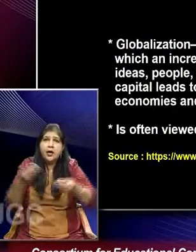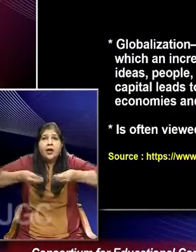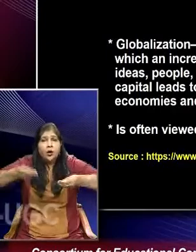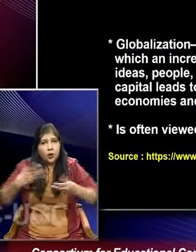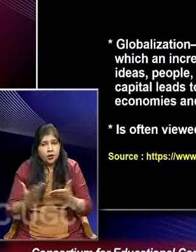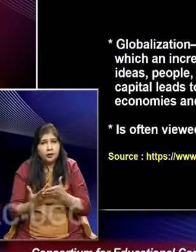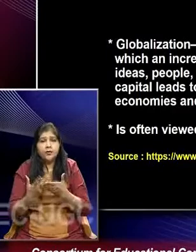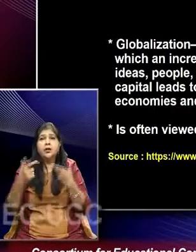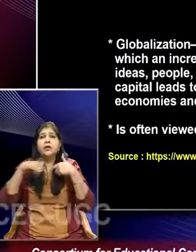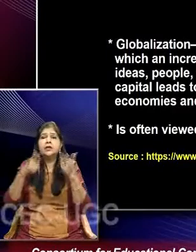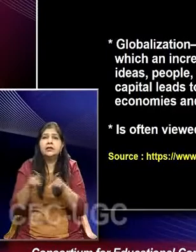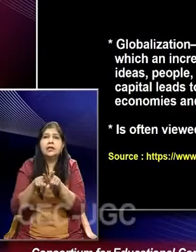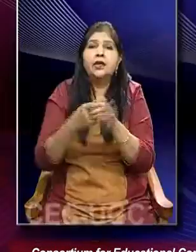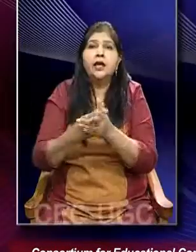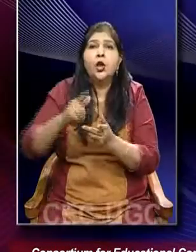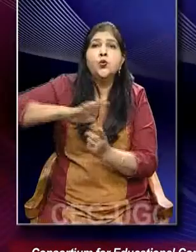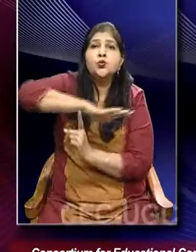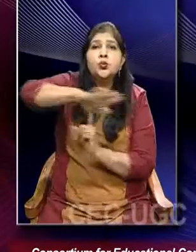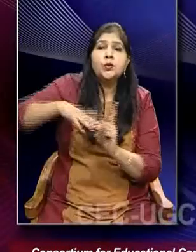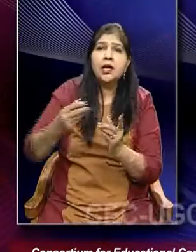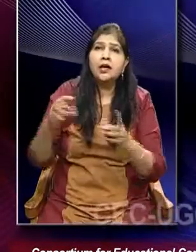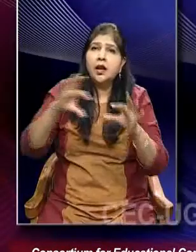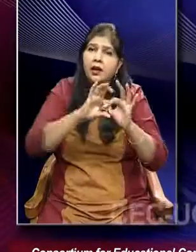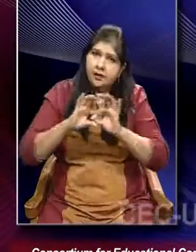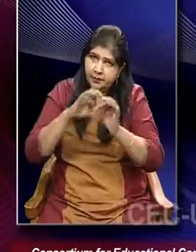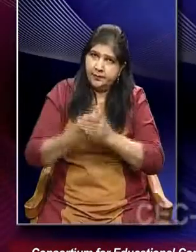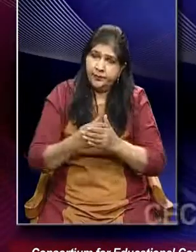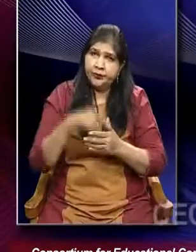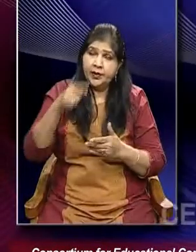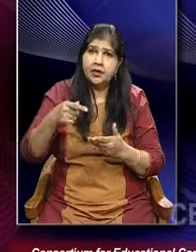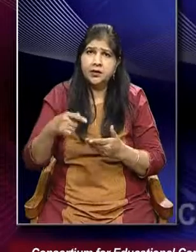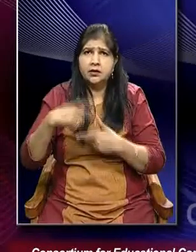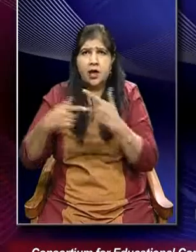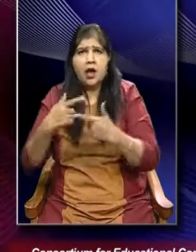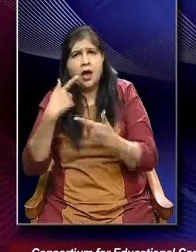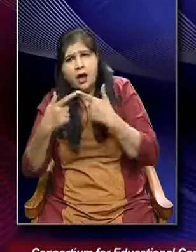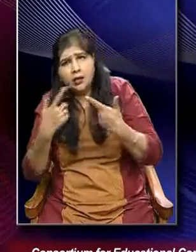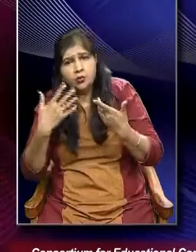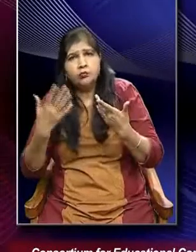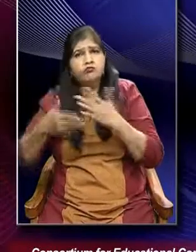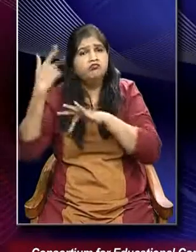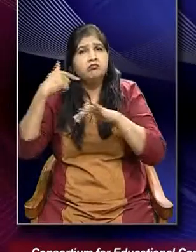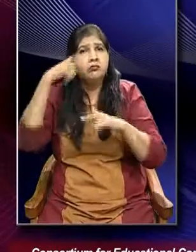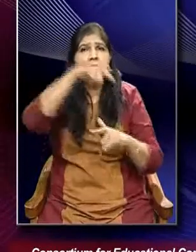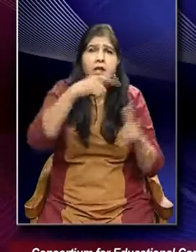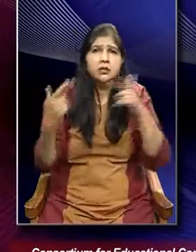economies and societies. It is often argued